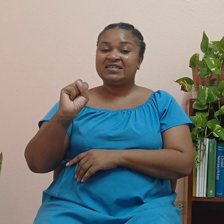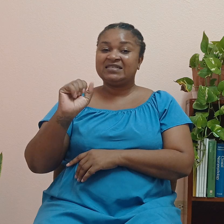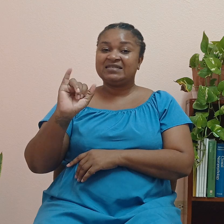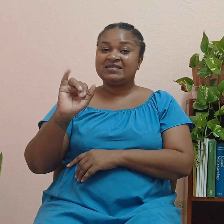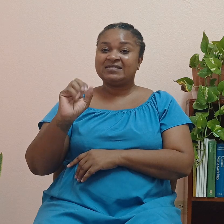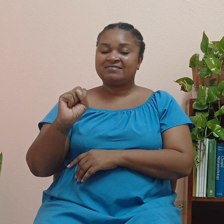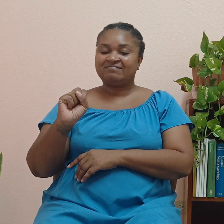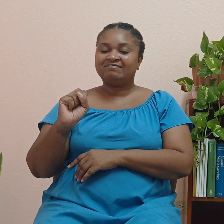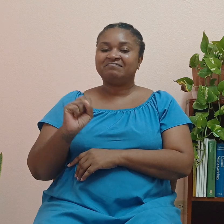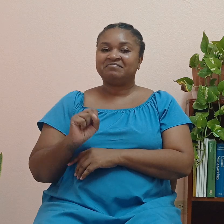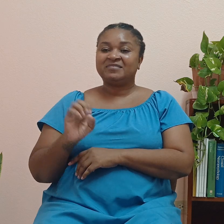Exodus,